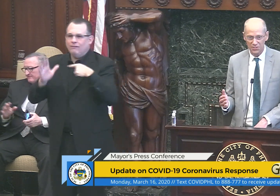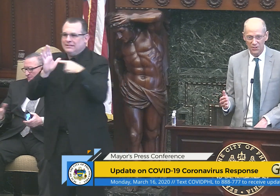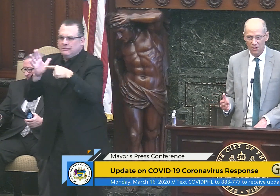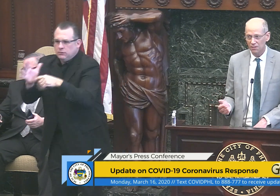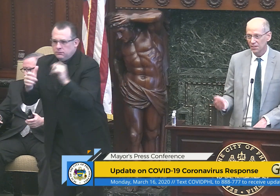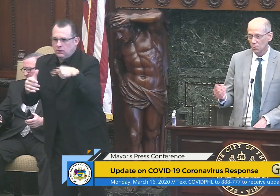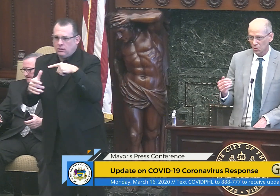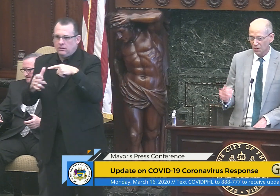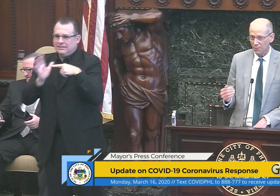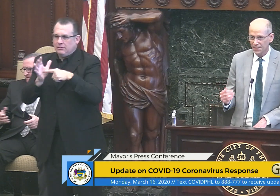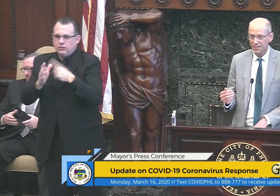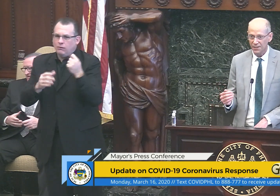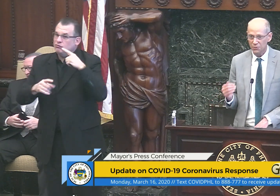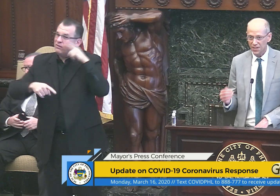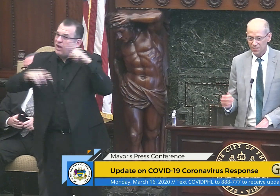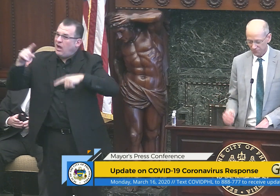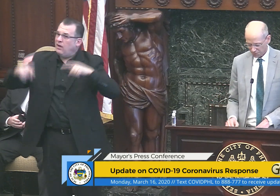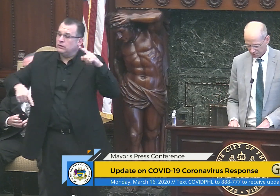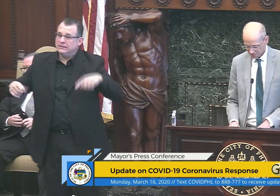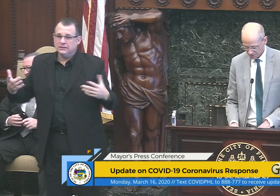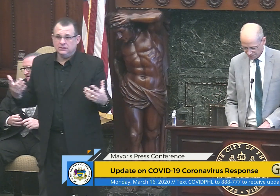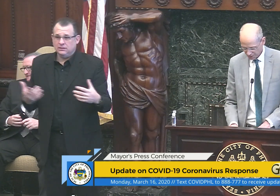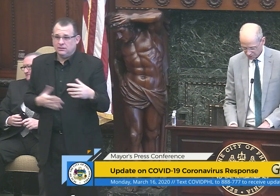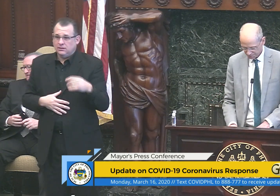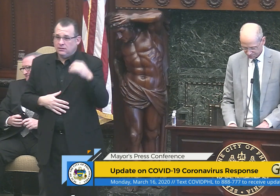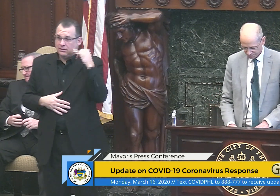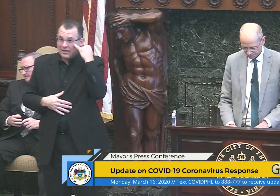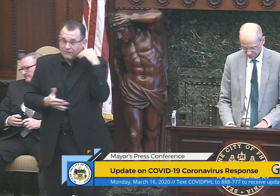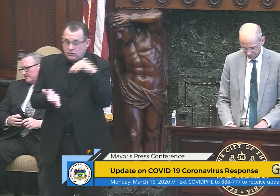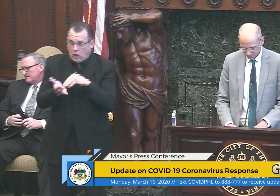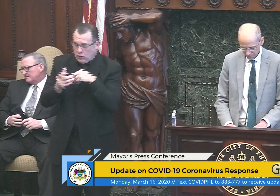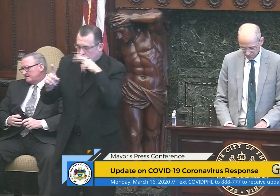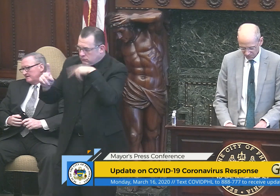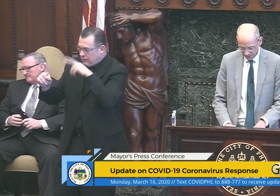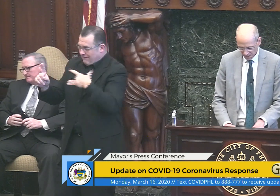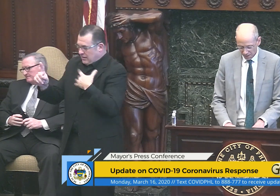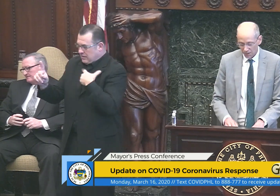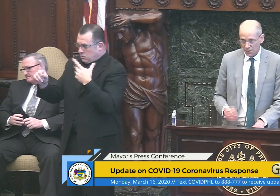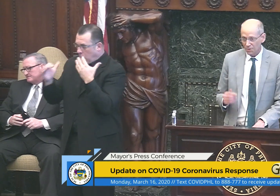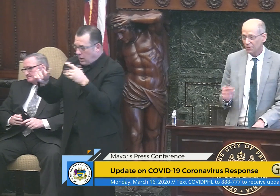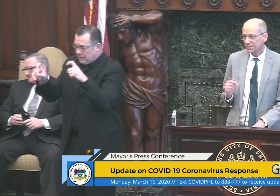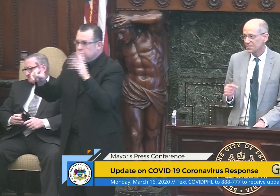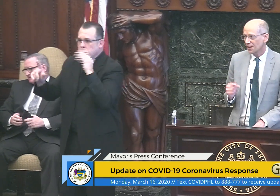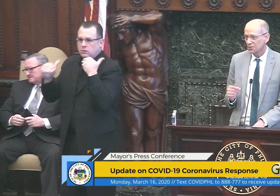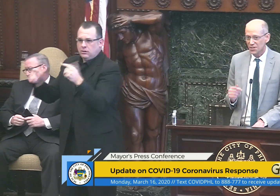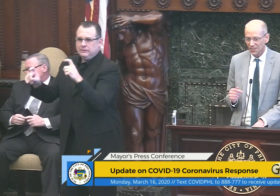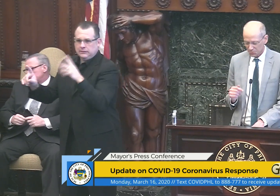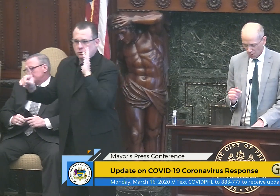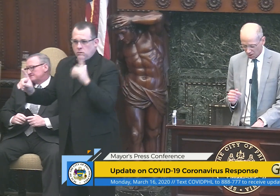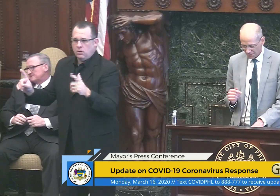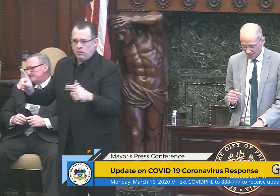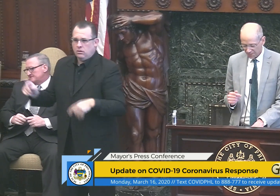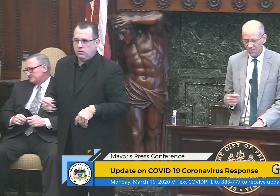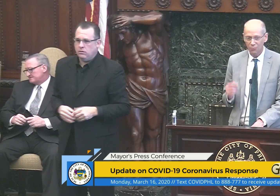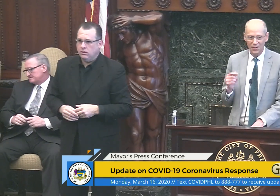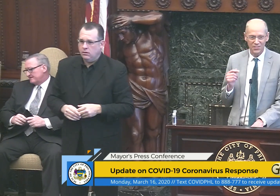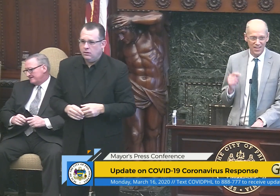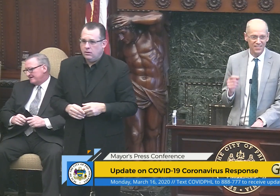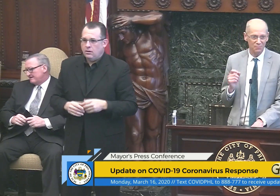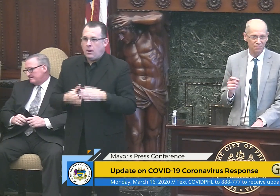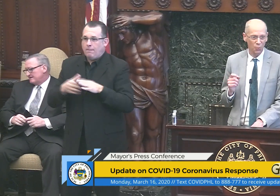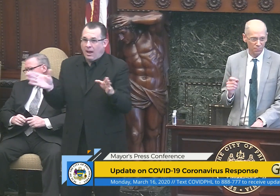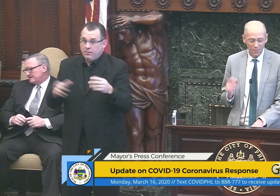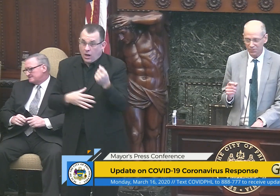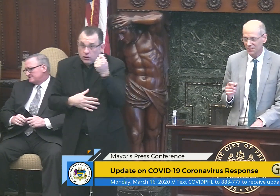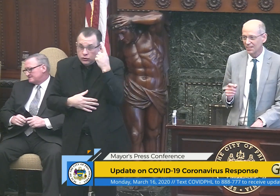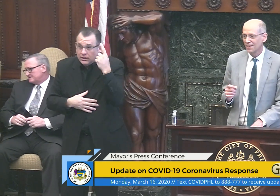any suspicion at all, we recommend that doctor test for this infection. The public needs to understand that as part of that, if we are